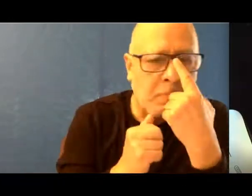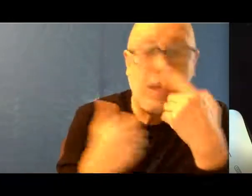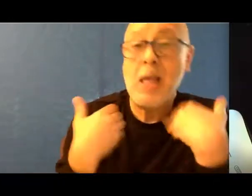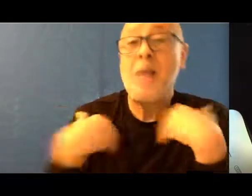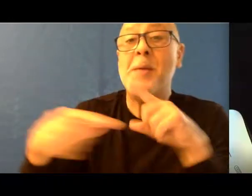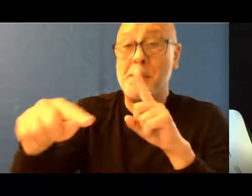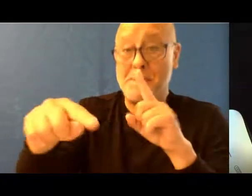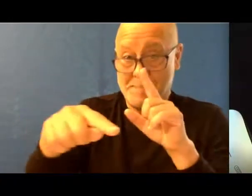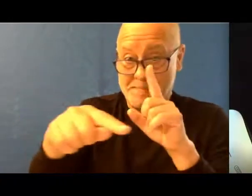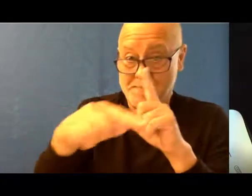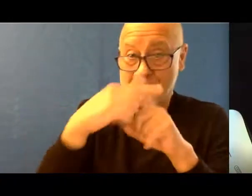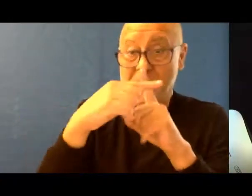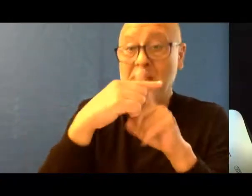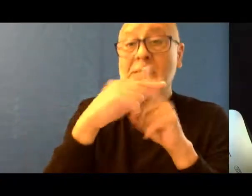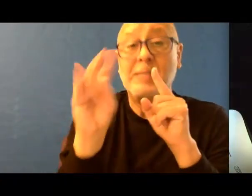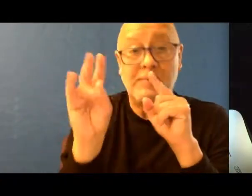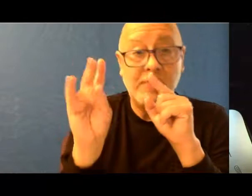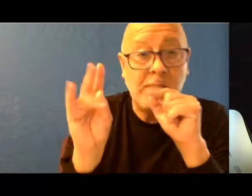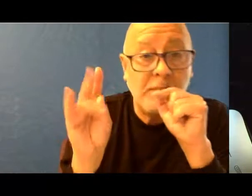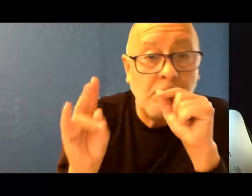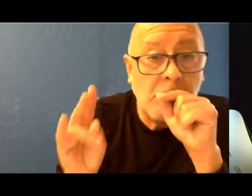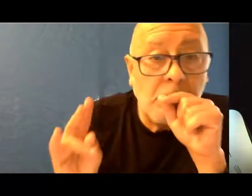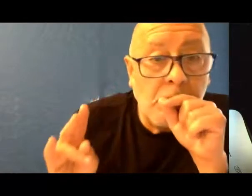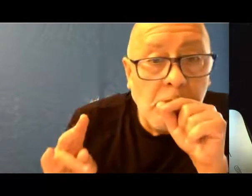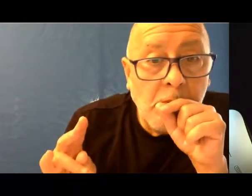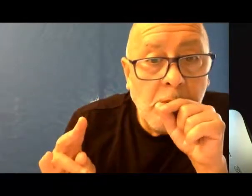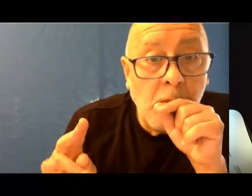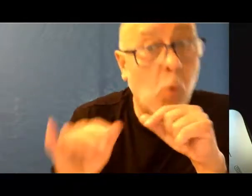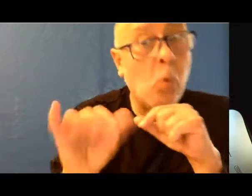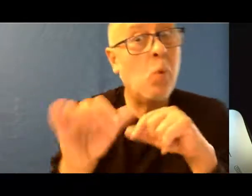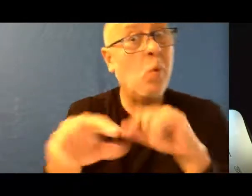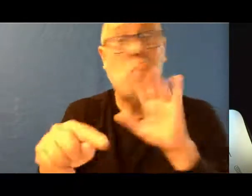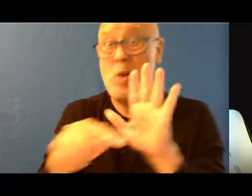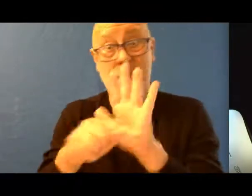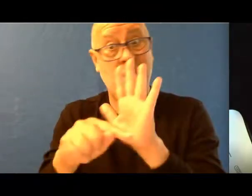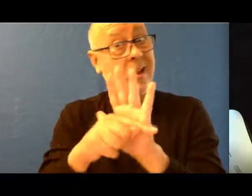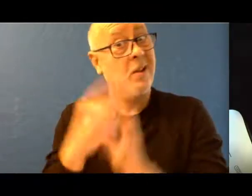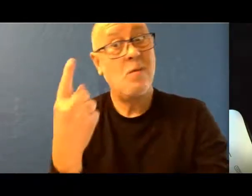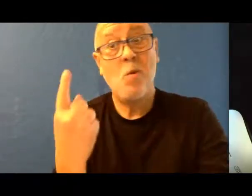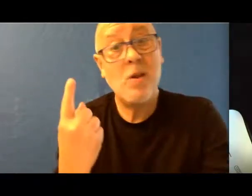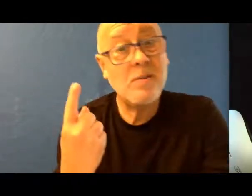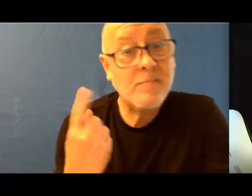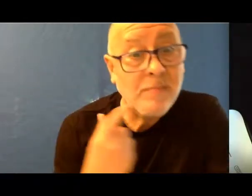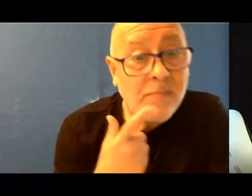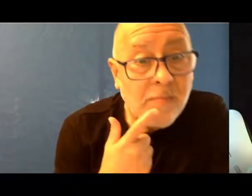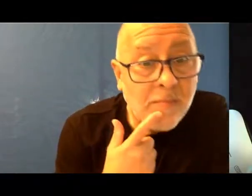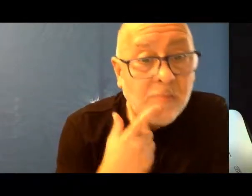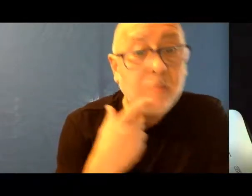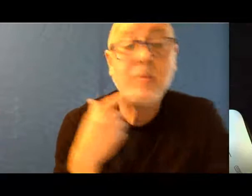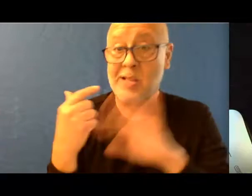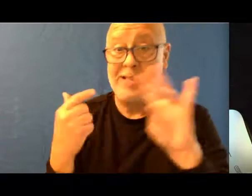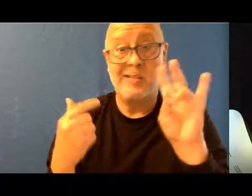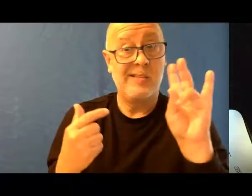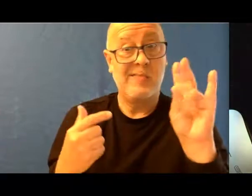positive 17. There's that negative 1. So 17 minus